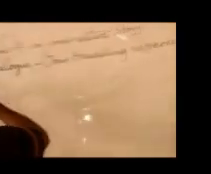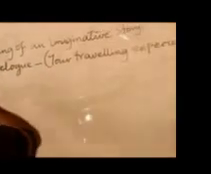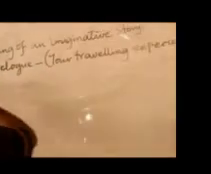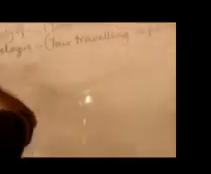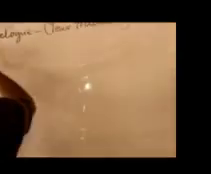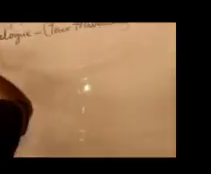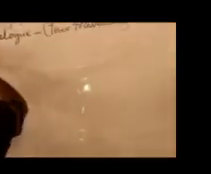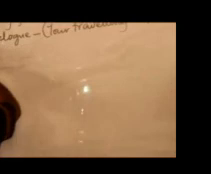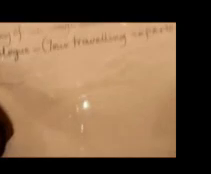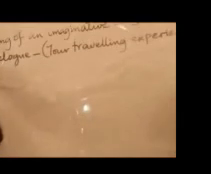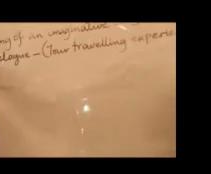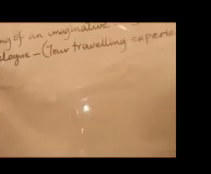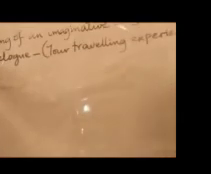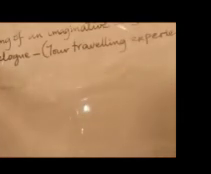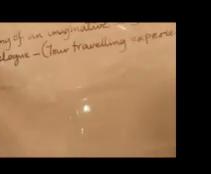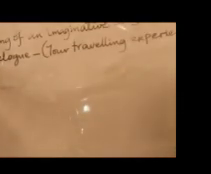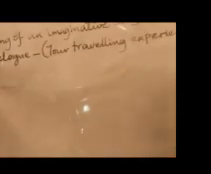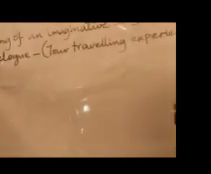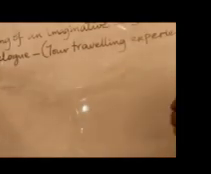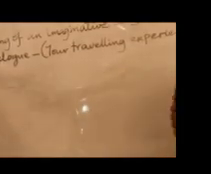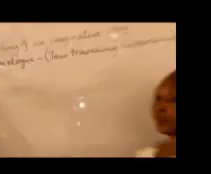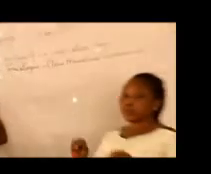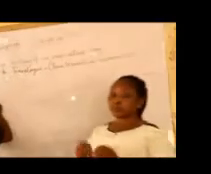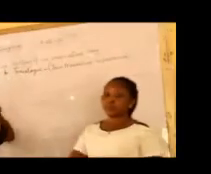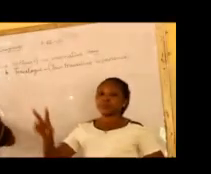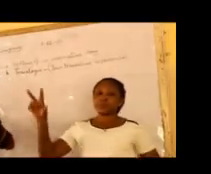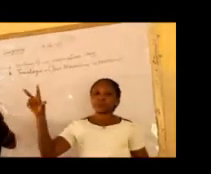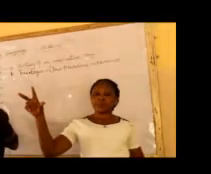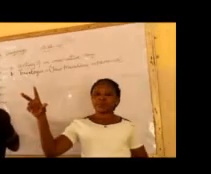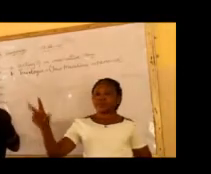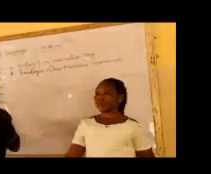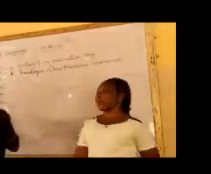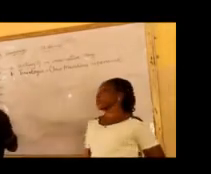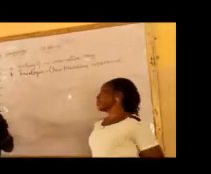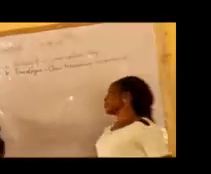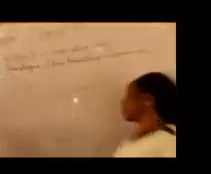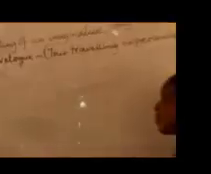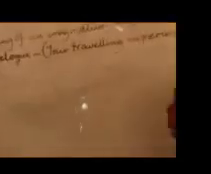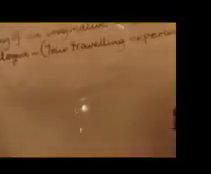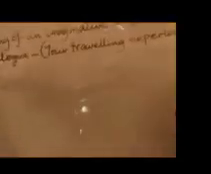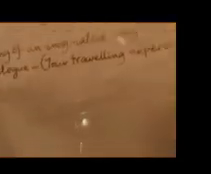And then the third one is